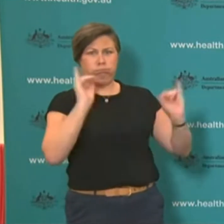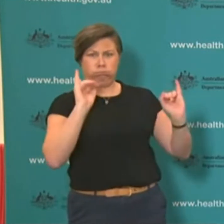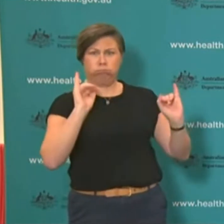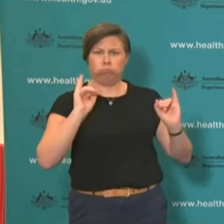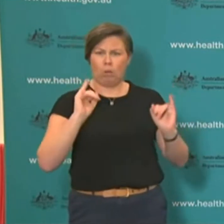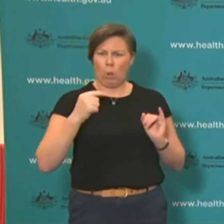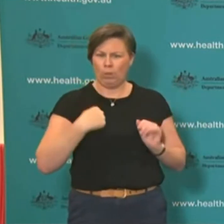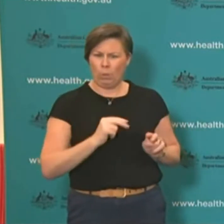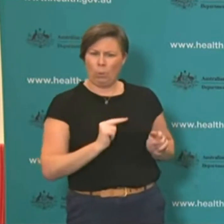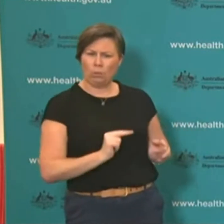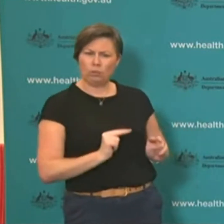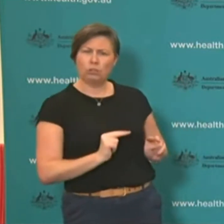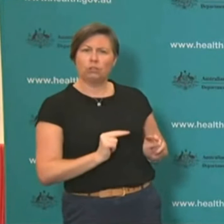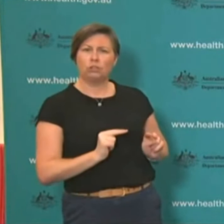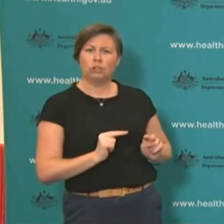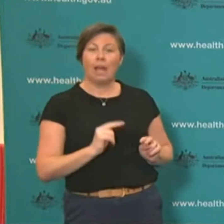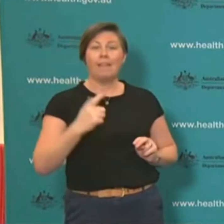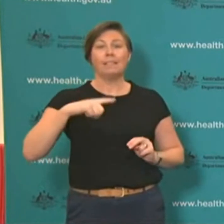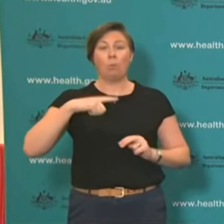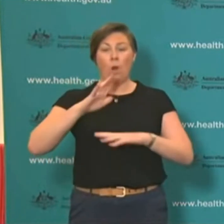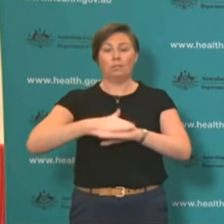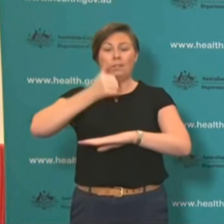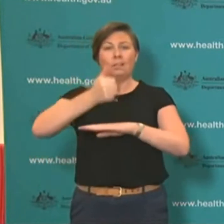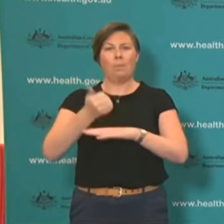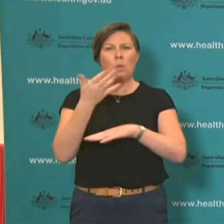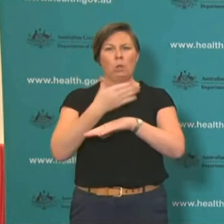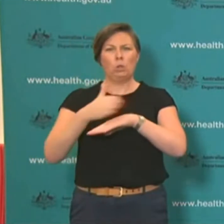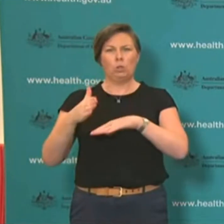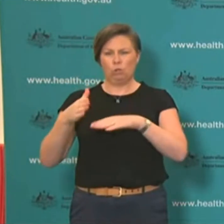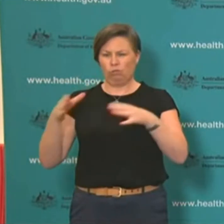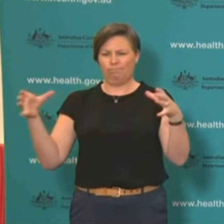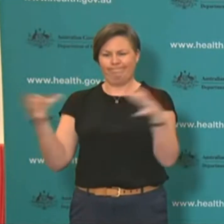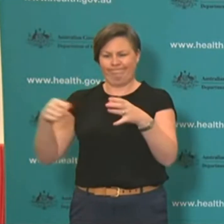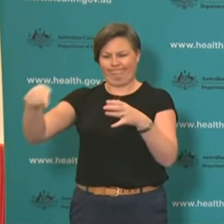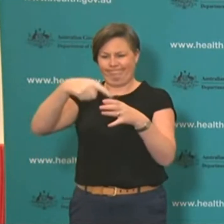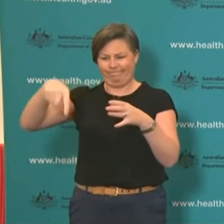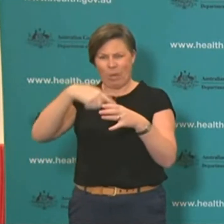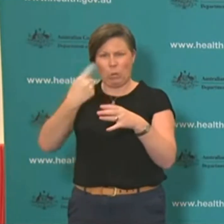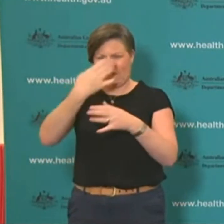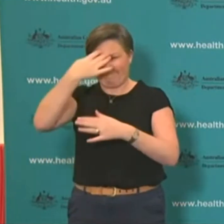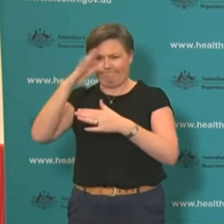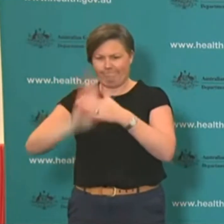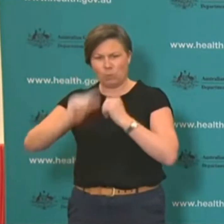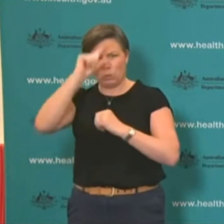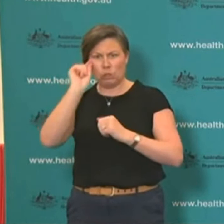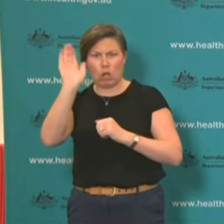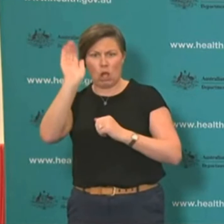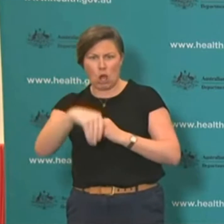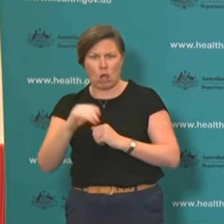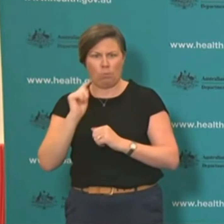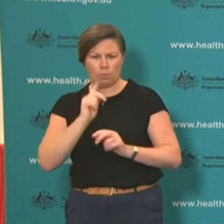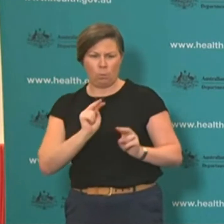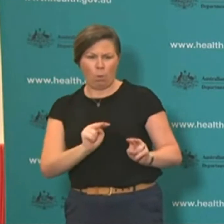again about the Victorian Aged Care Response Centre. This is a multi-jurisdictional, whole of government